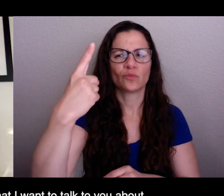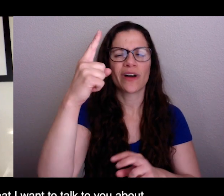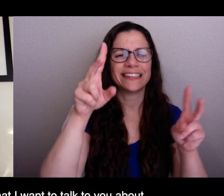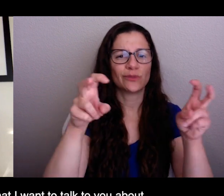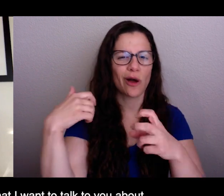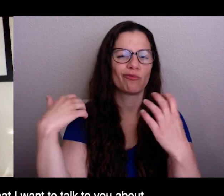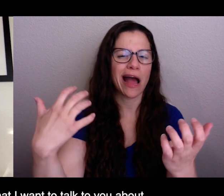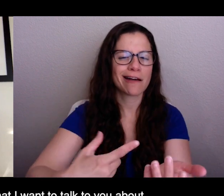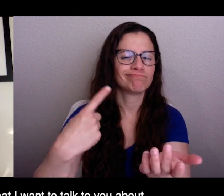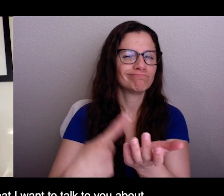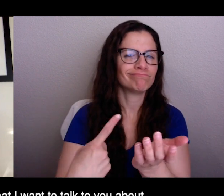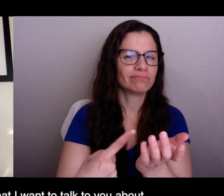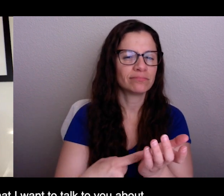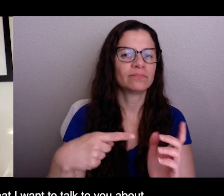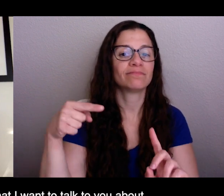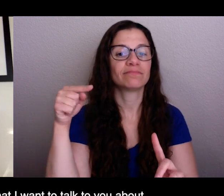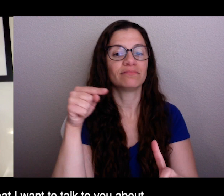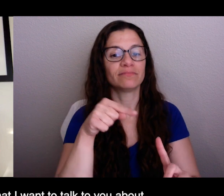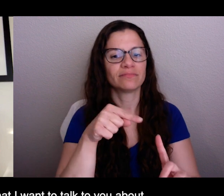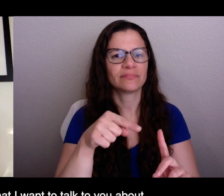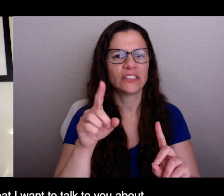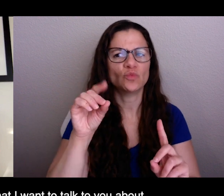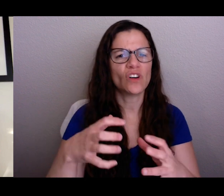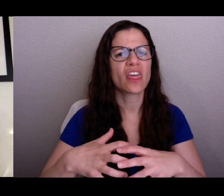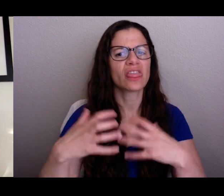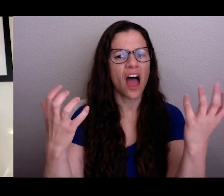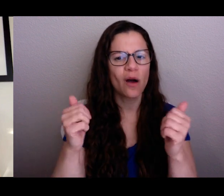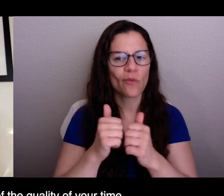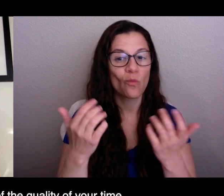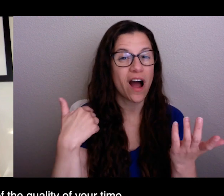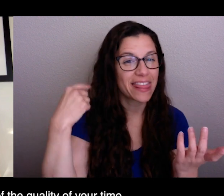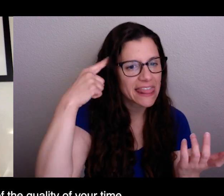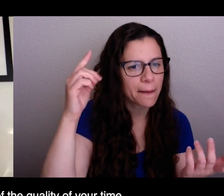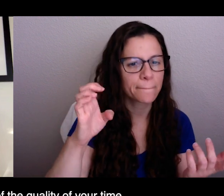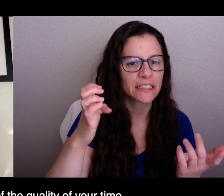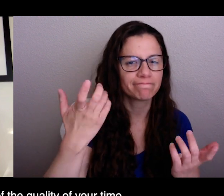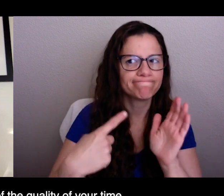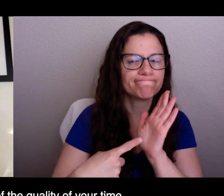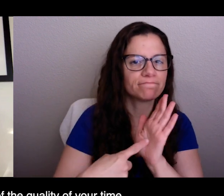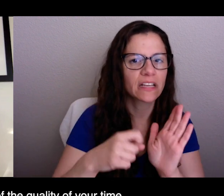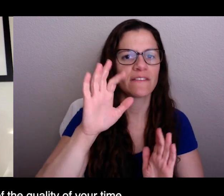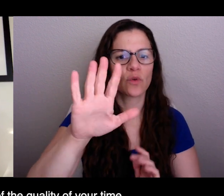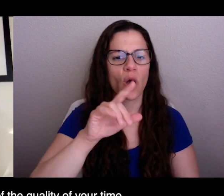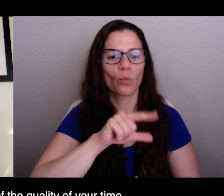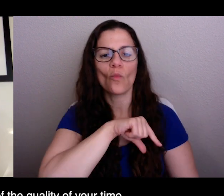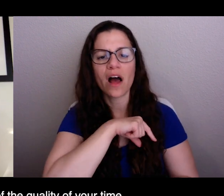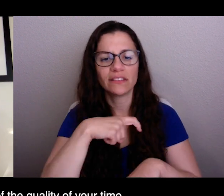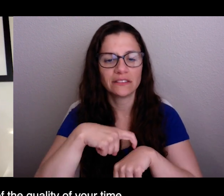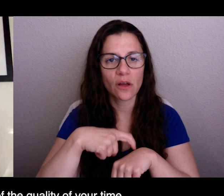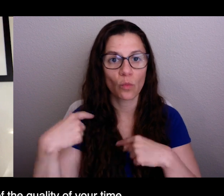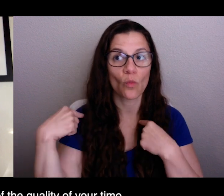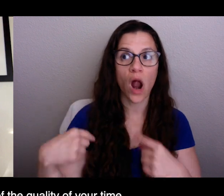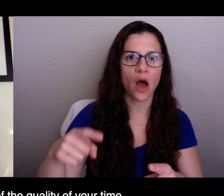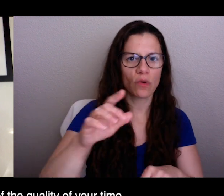want to talk to you about that has to do a lot with what I think will be indicative of the quality of your